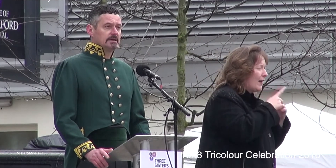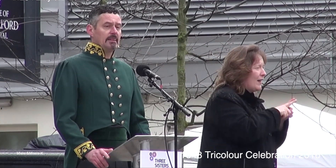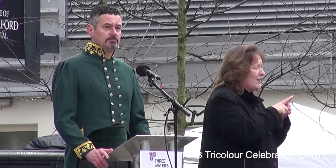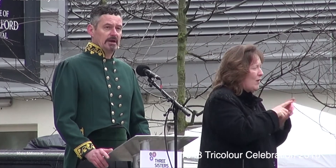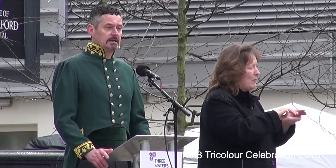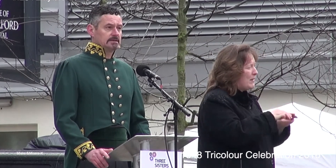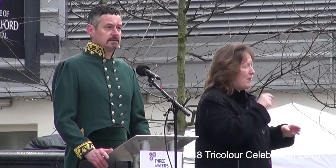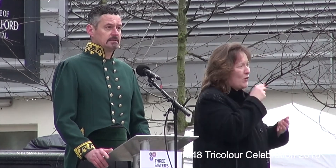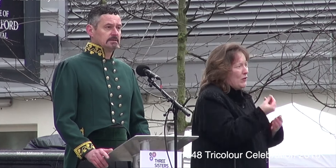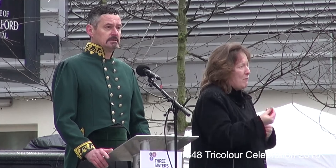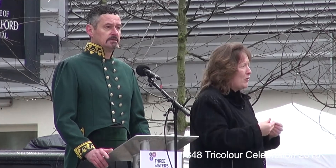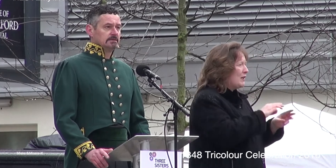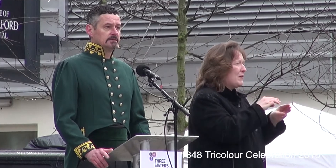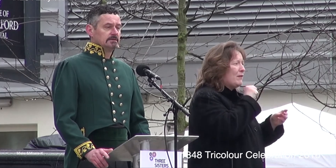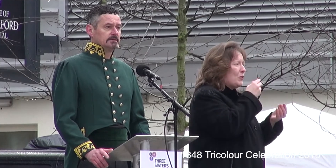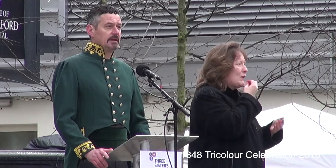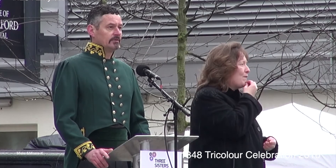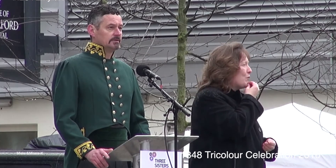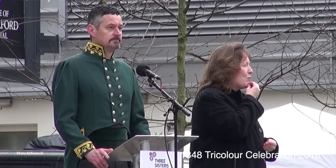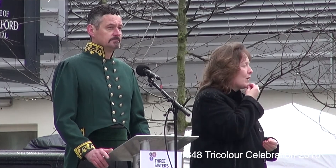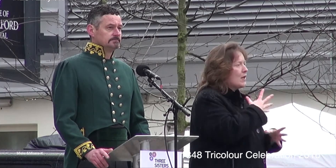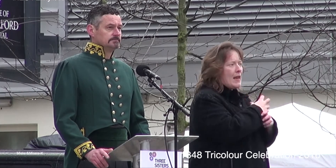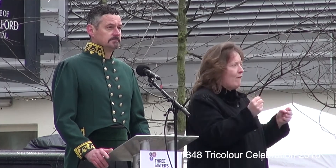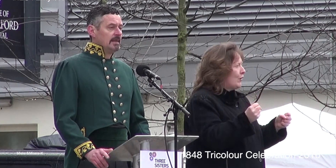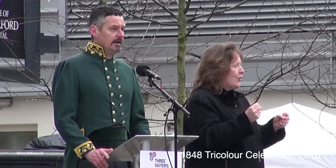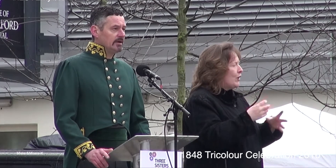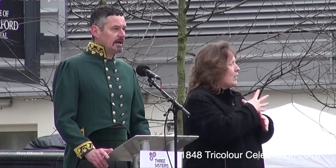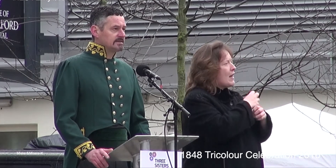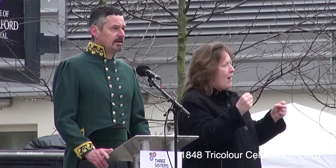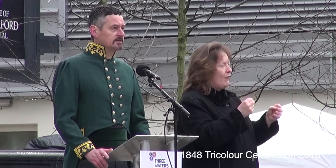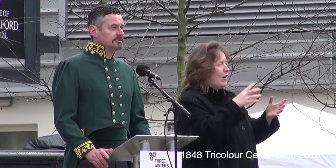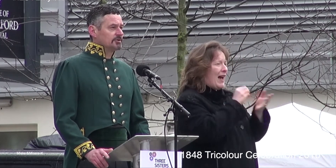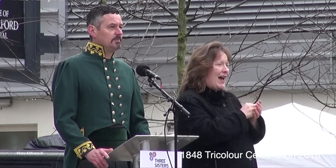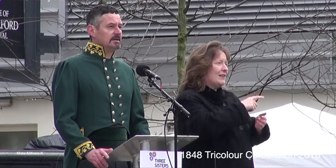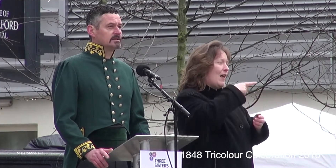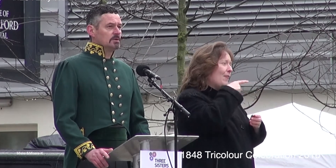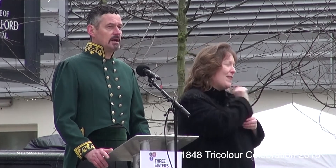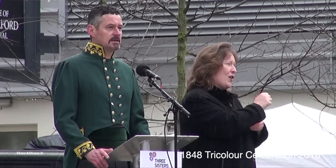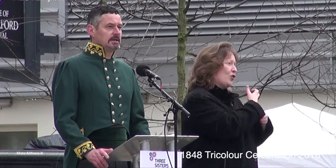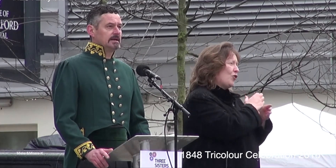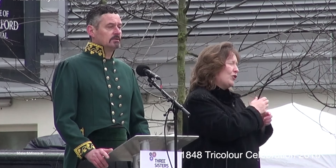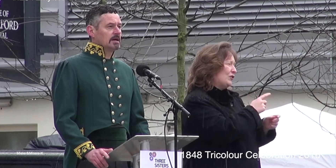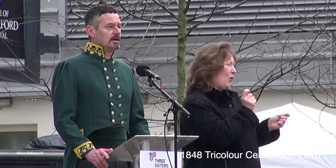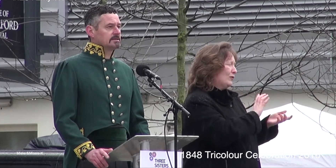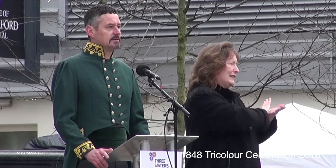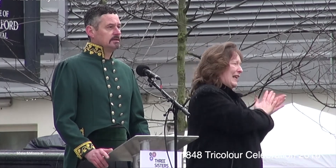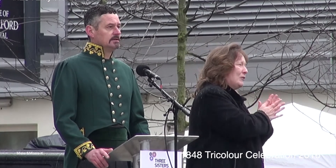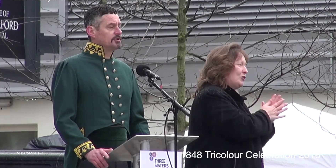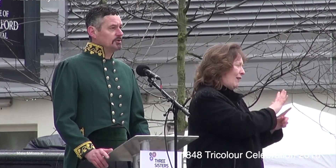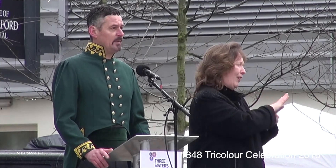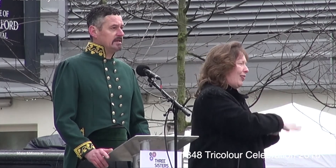penniless and the breadless. Never, never has their country been so utterly